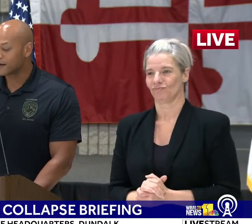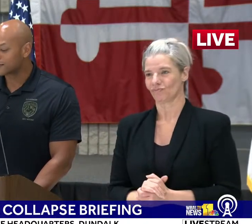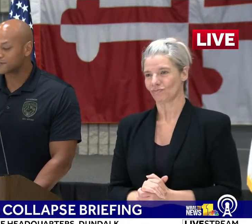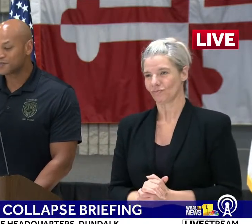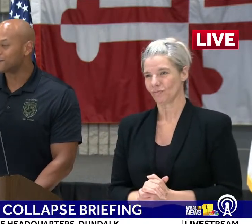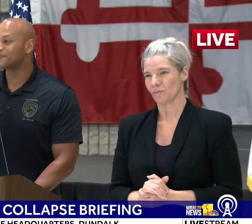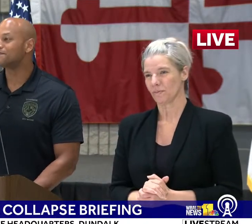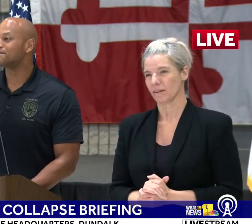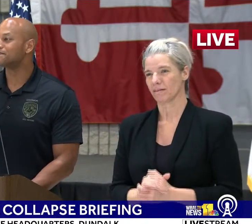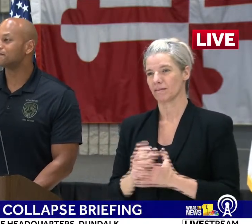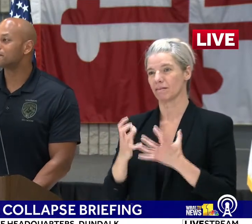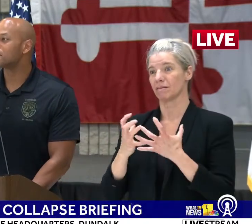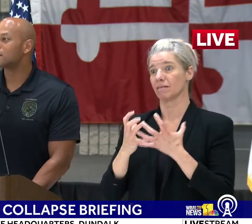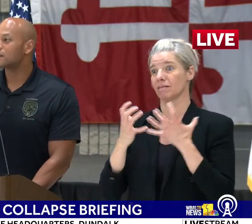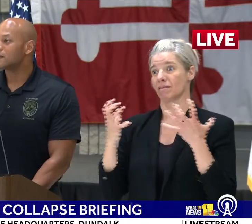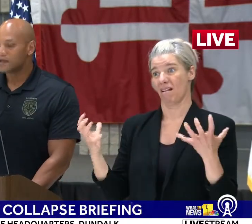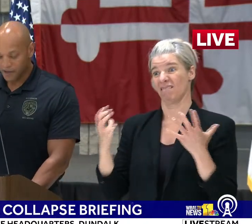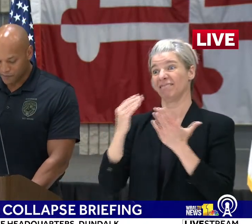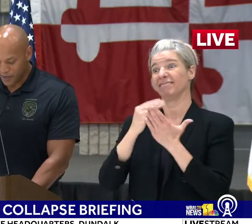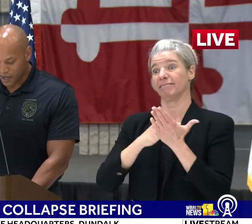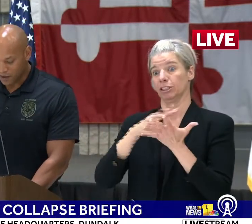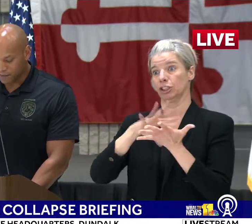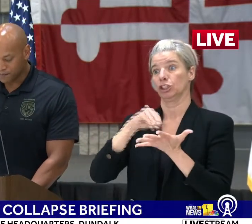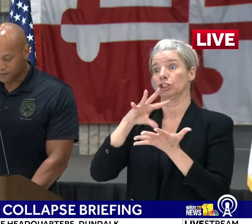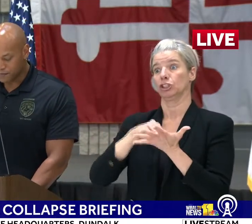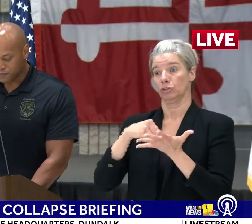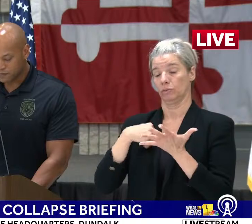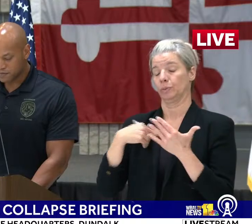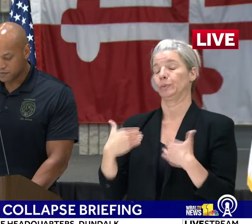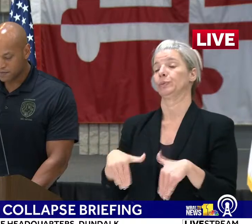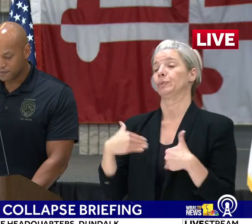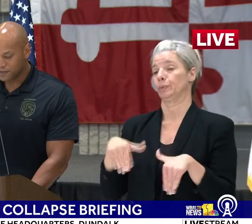And so there have been a lot of lessons learned. There have been